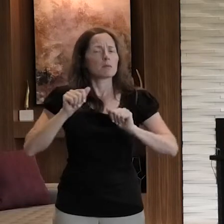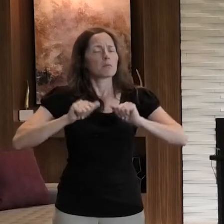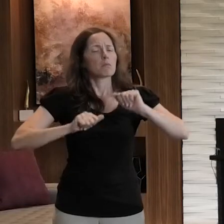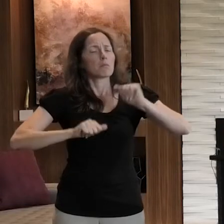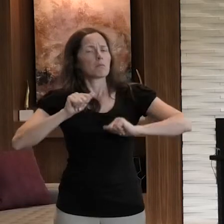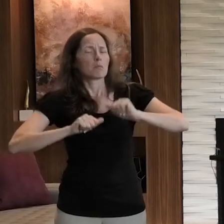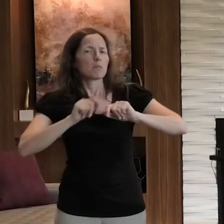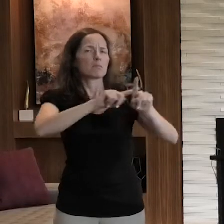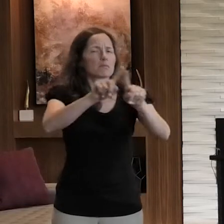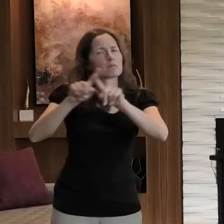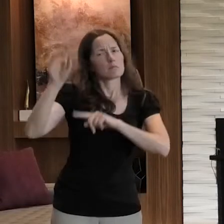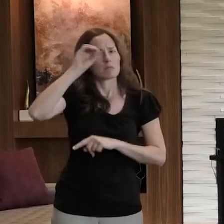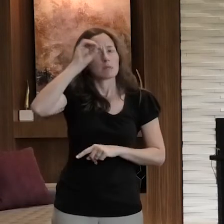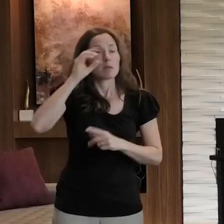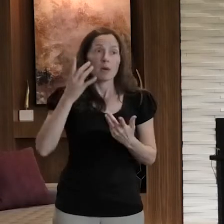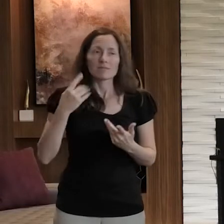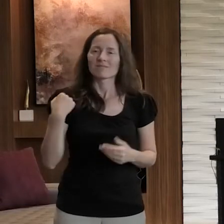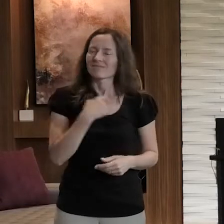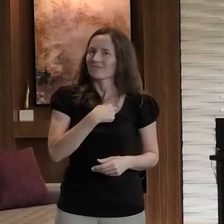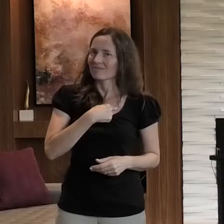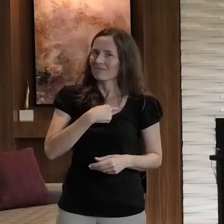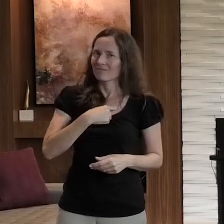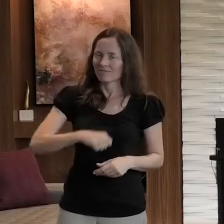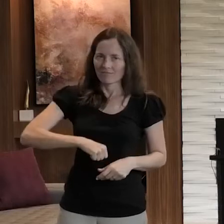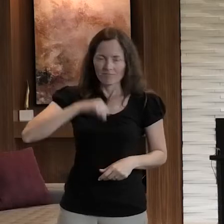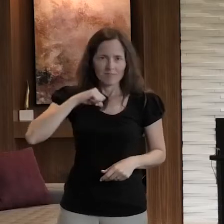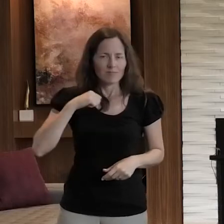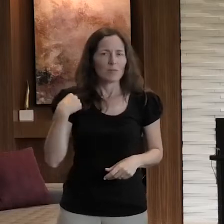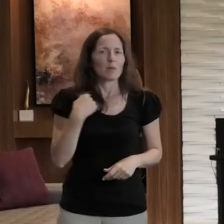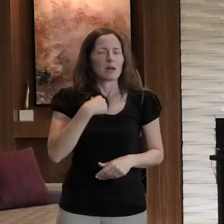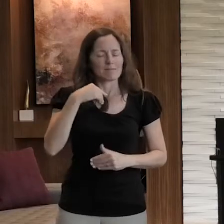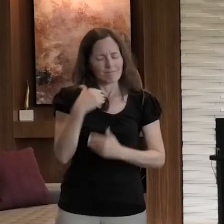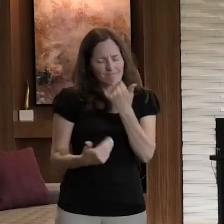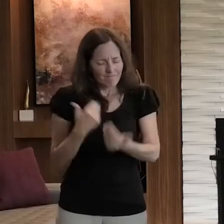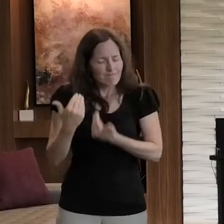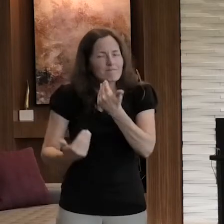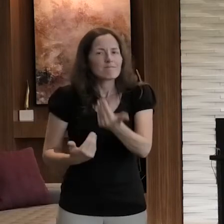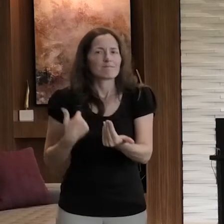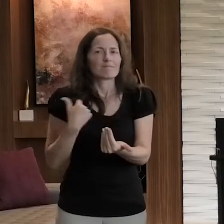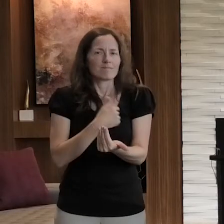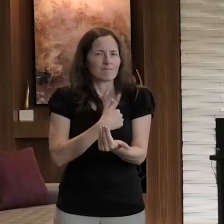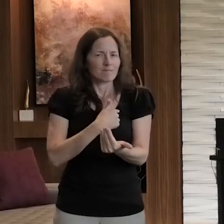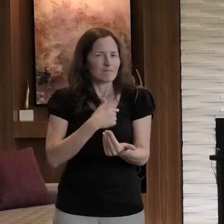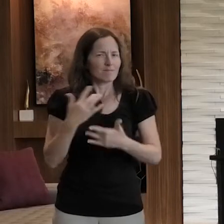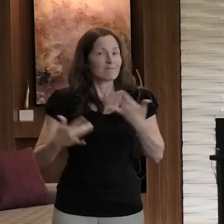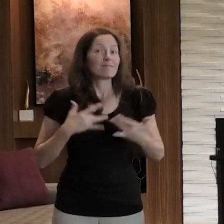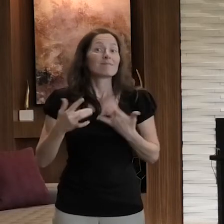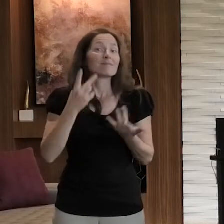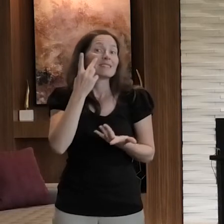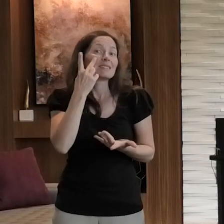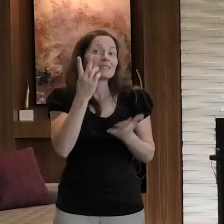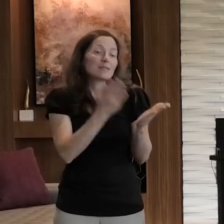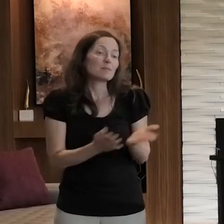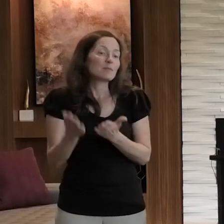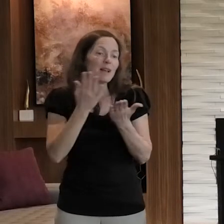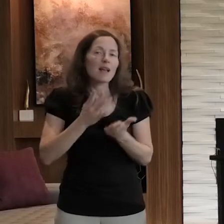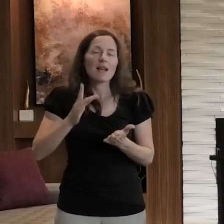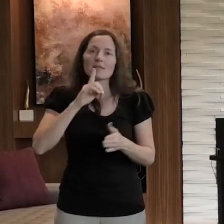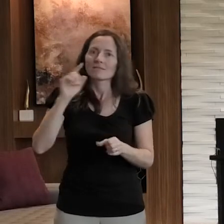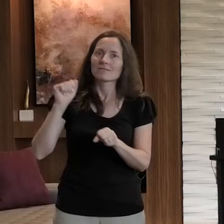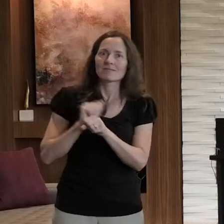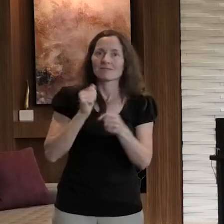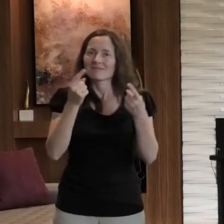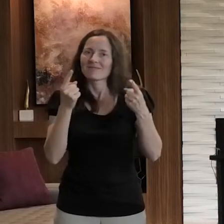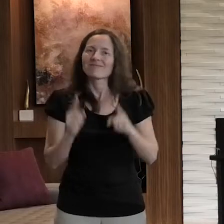proud. We are definitely moving forward. We are pleased to see the plan take shape and begin, because this is